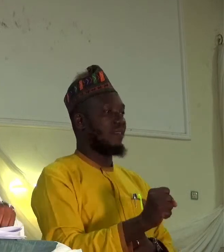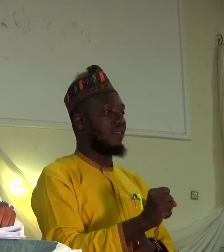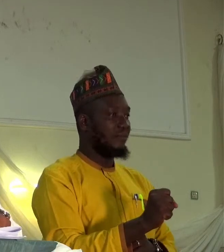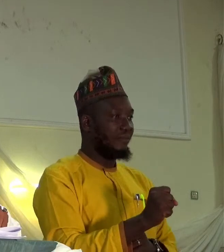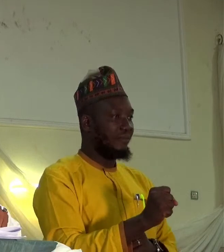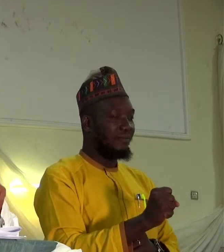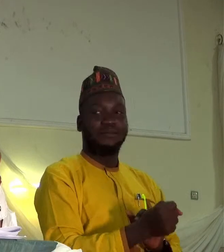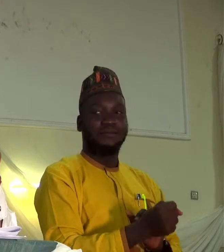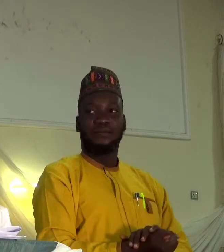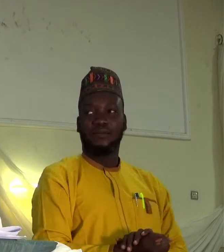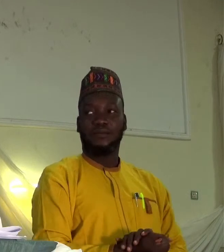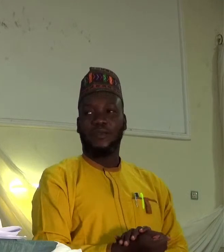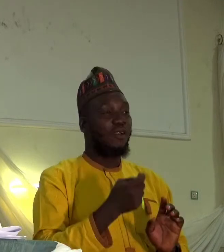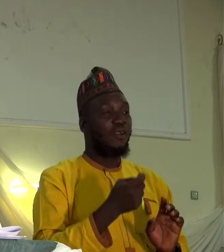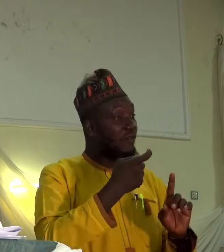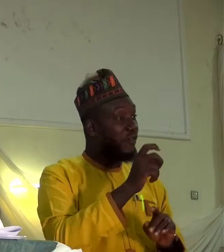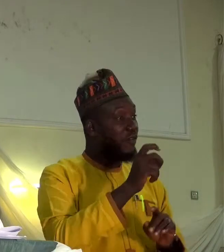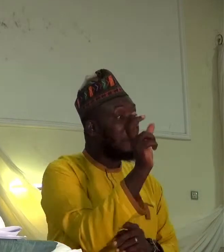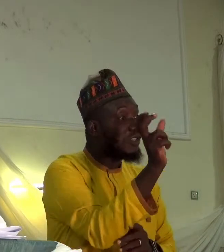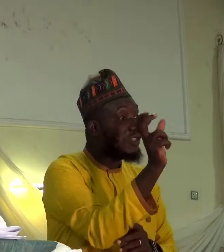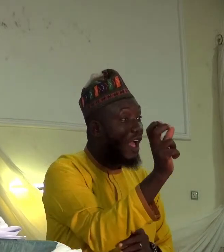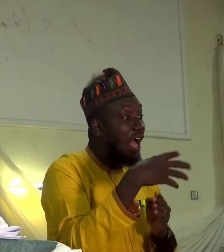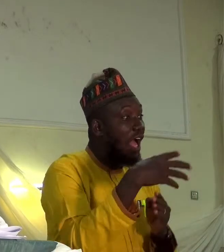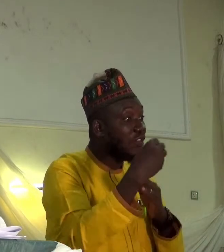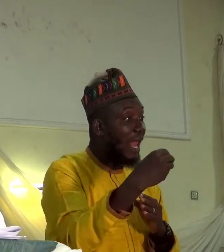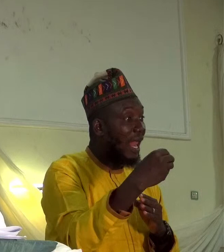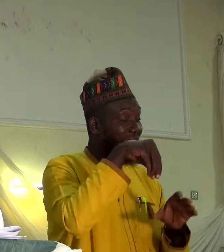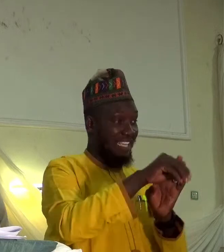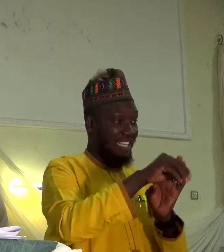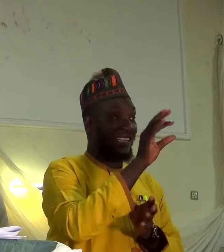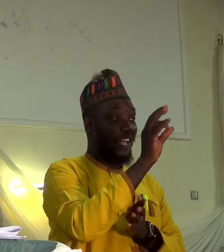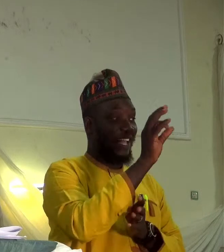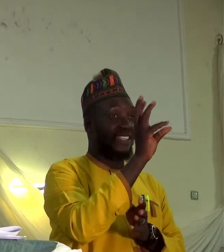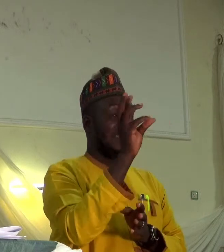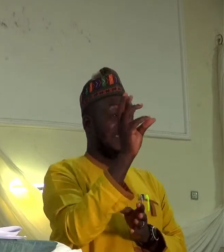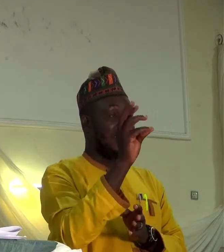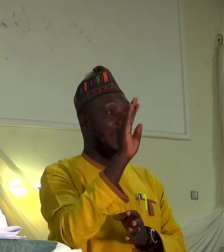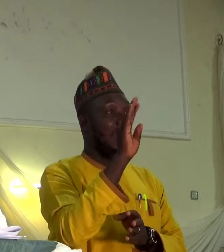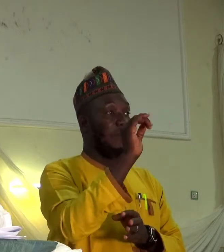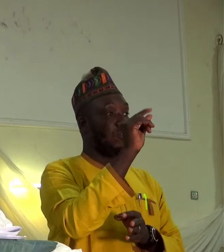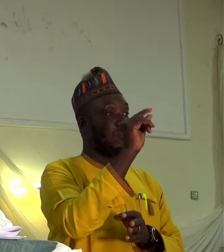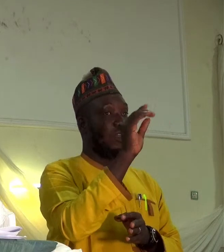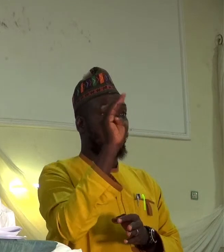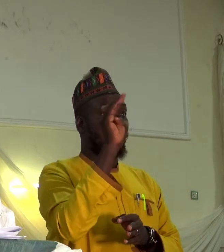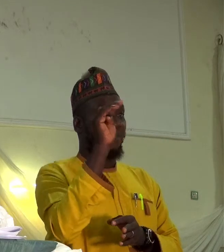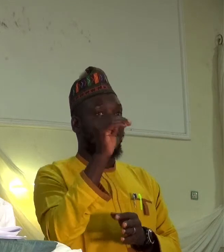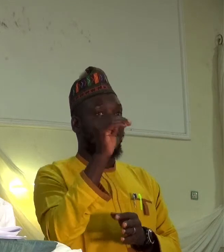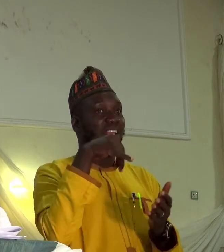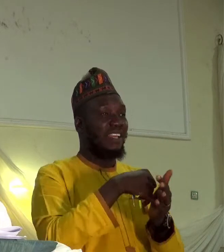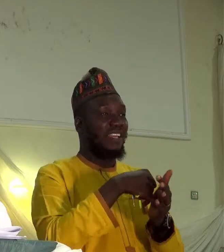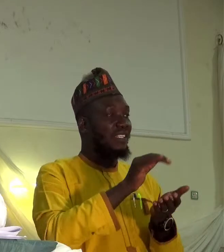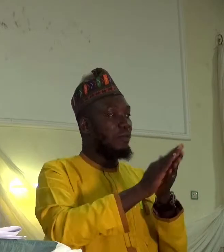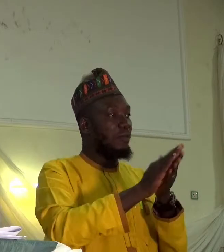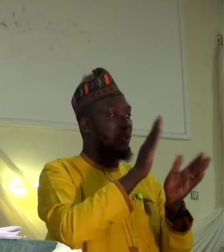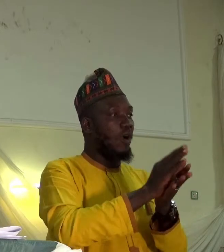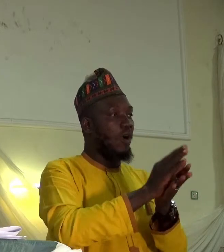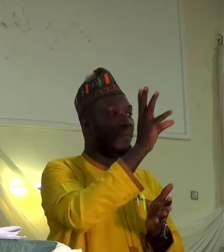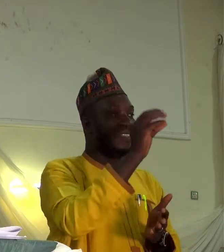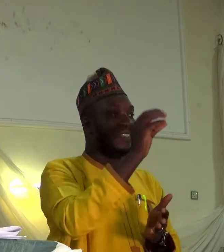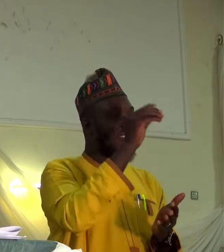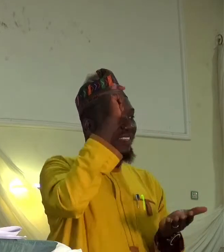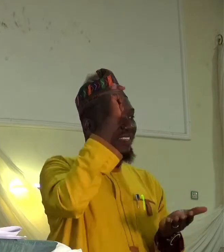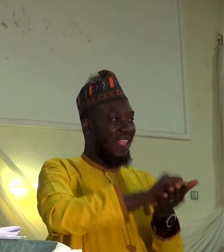Lati $320 in 1960. By 2014, OTD $60,000.